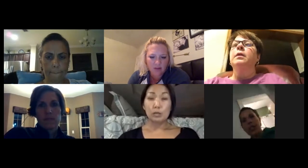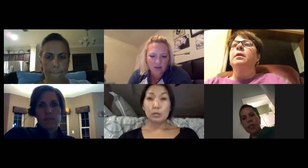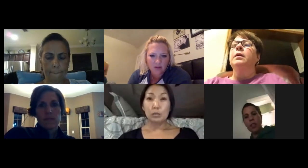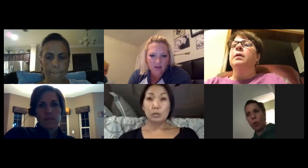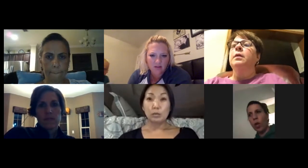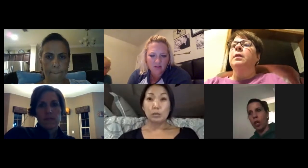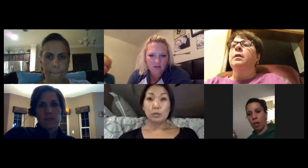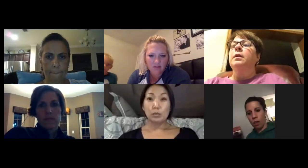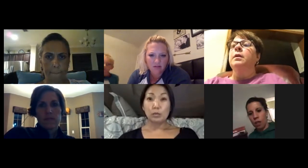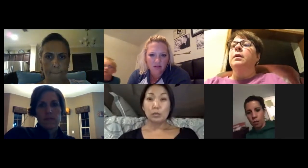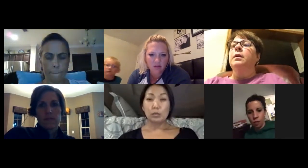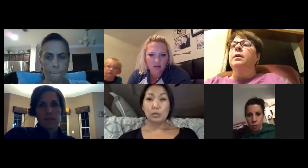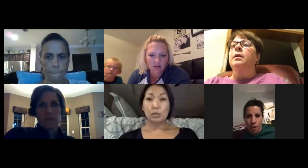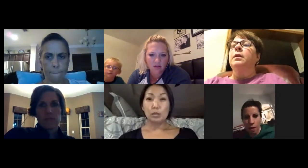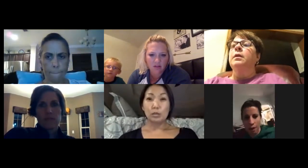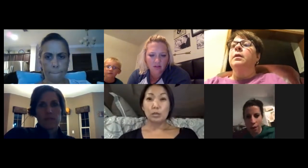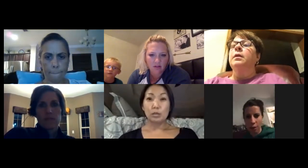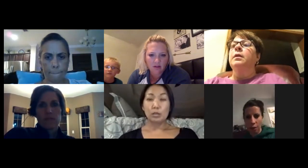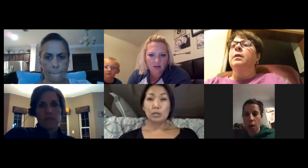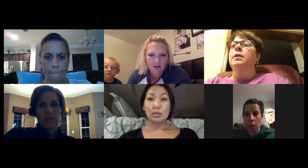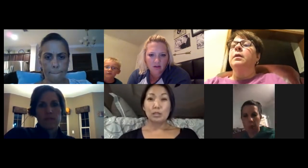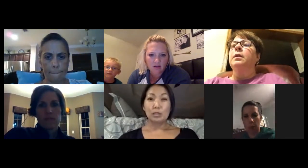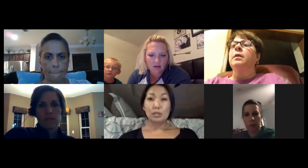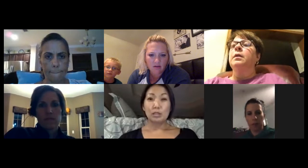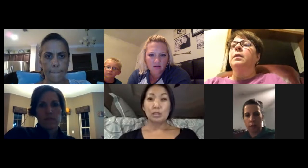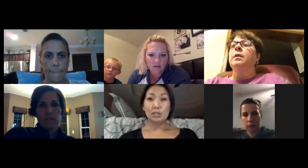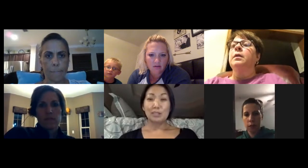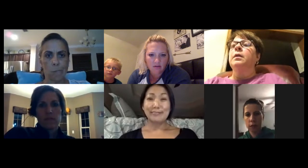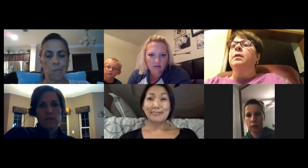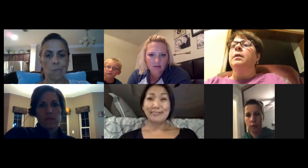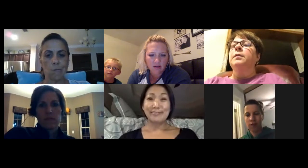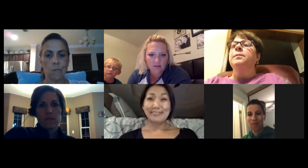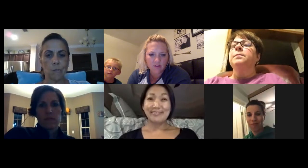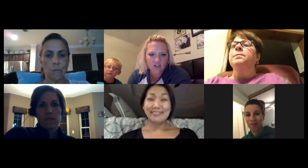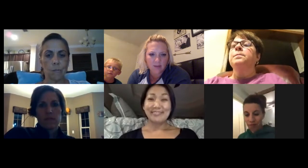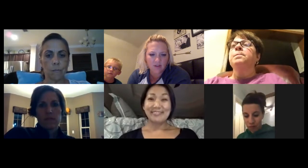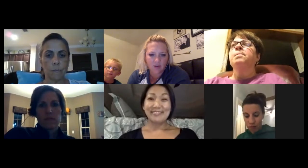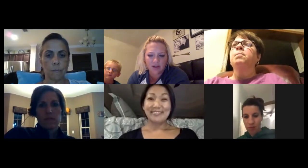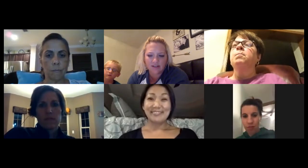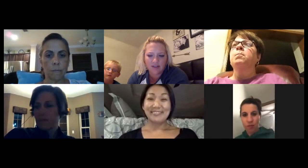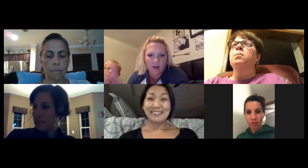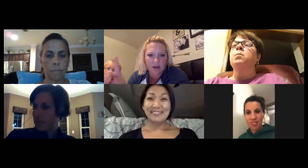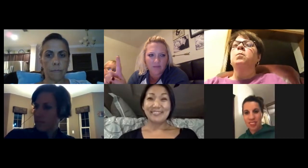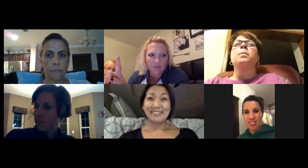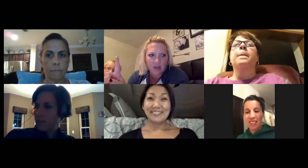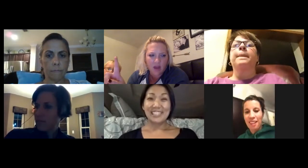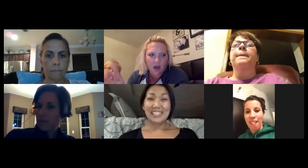their work, so like their jobs. So their jobs they're learning is sewing,